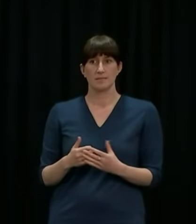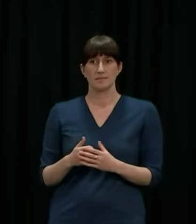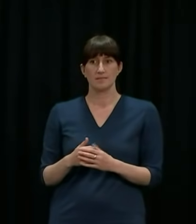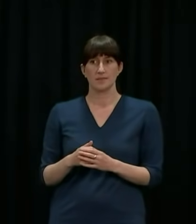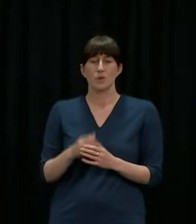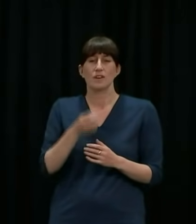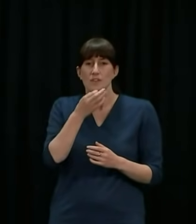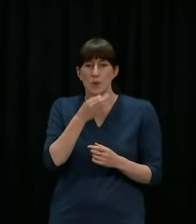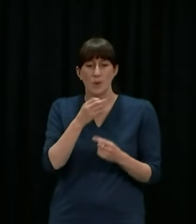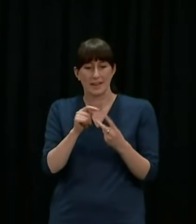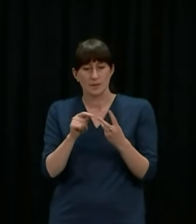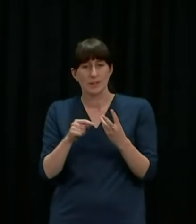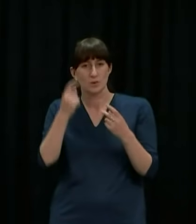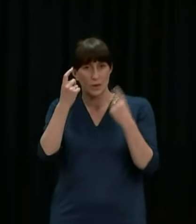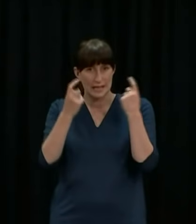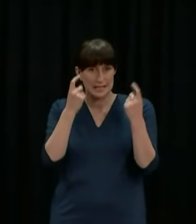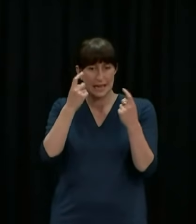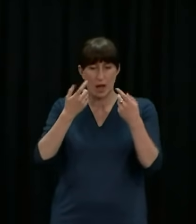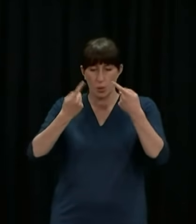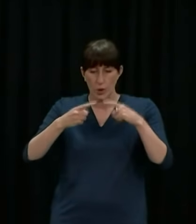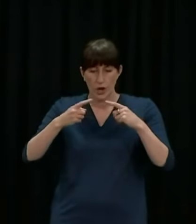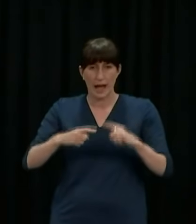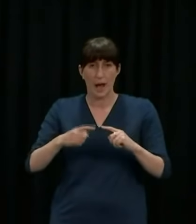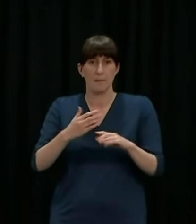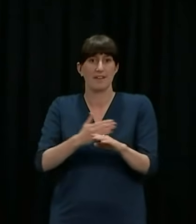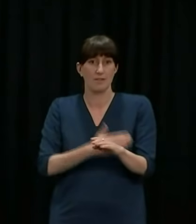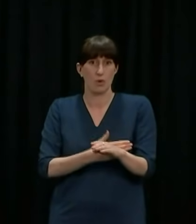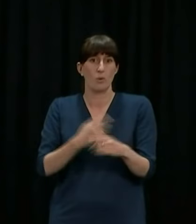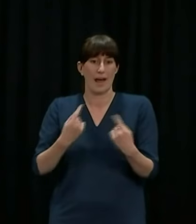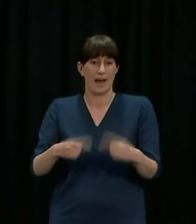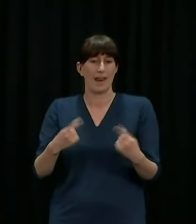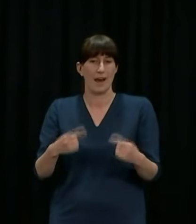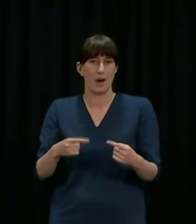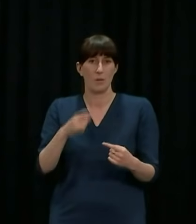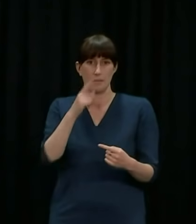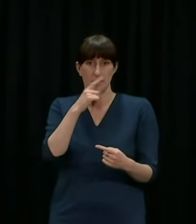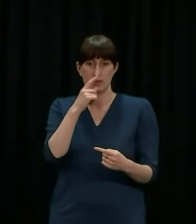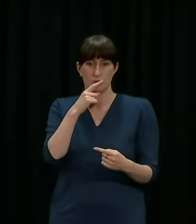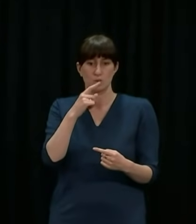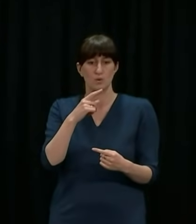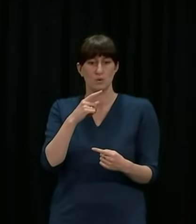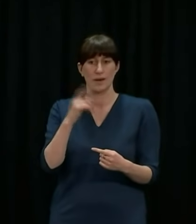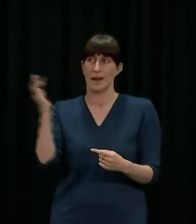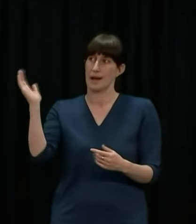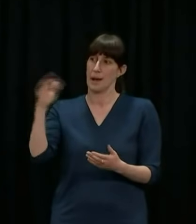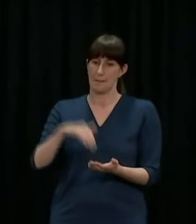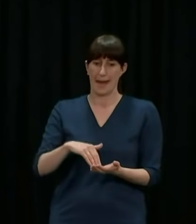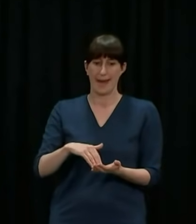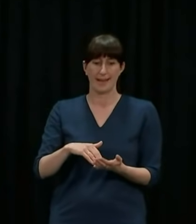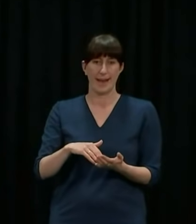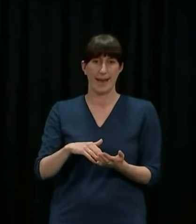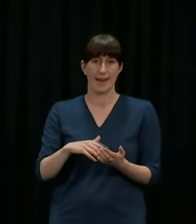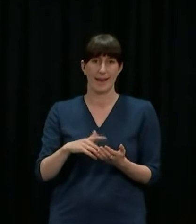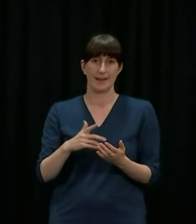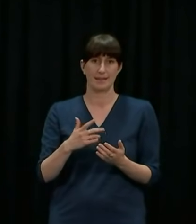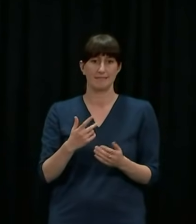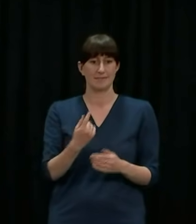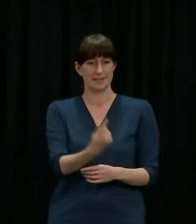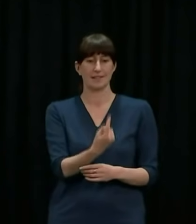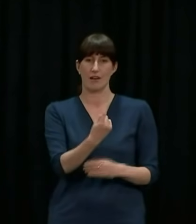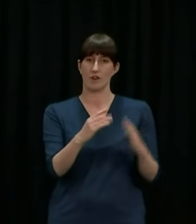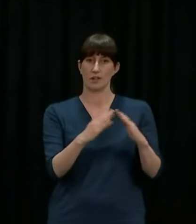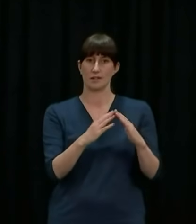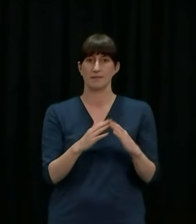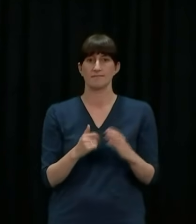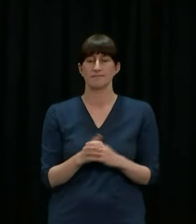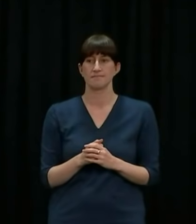a few further things for us to work through on that, including, for example, what we do with travellers who want to come back